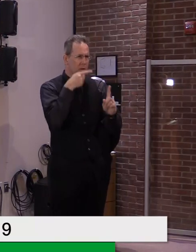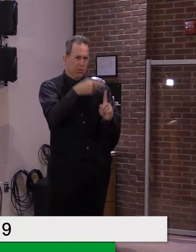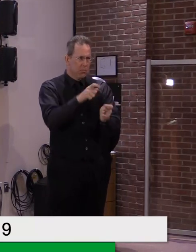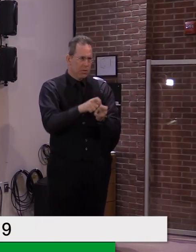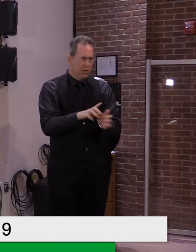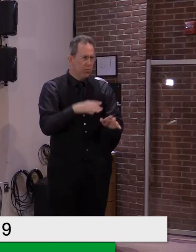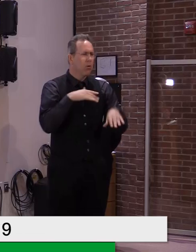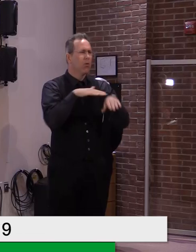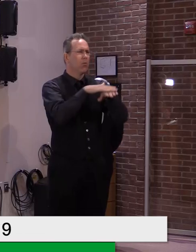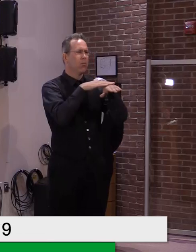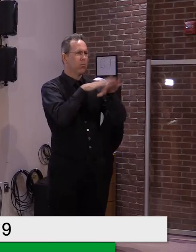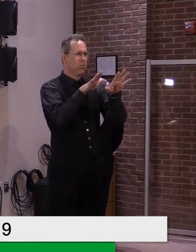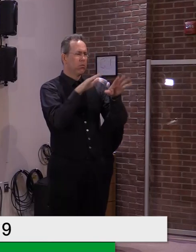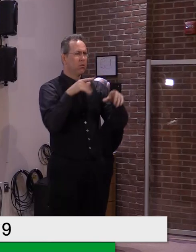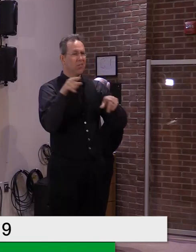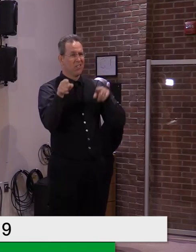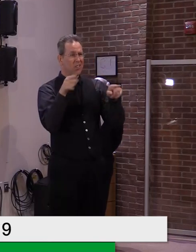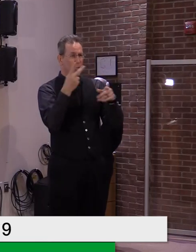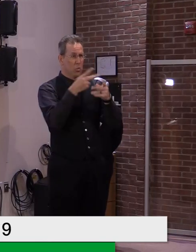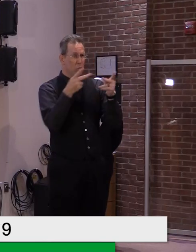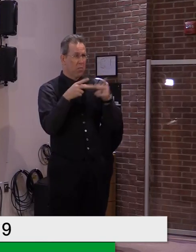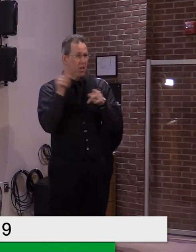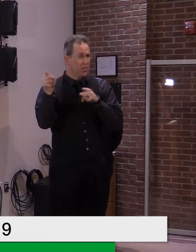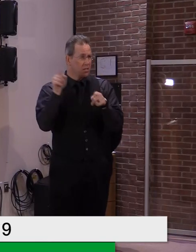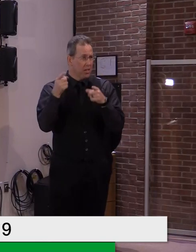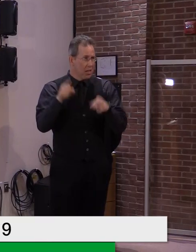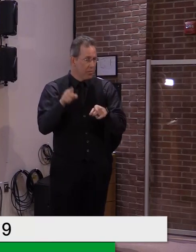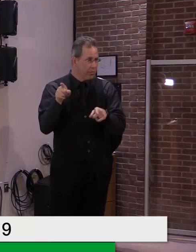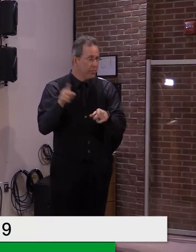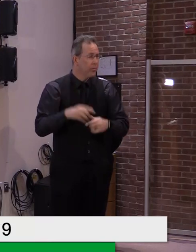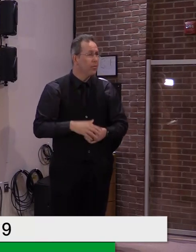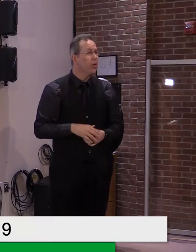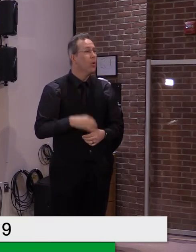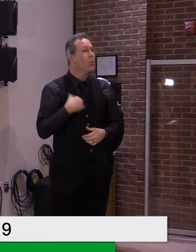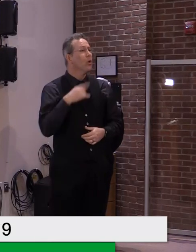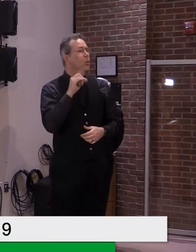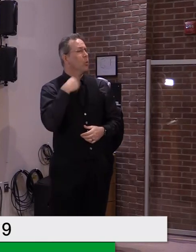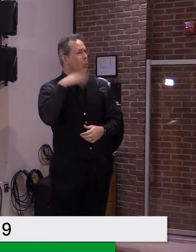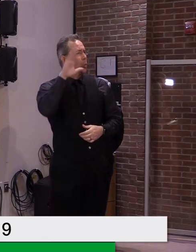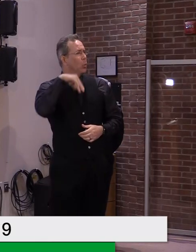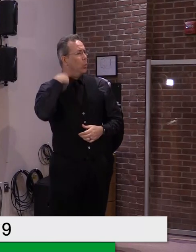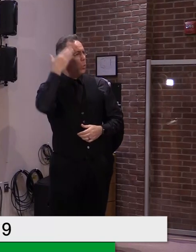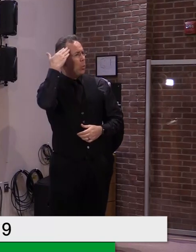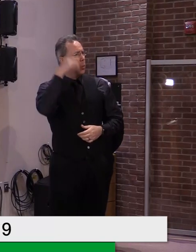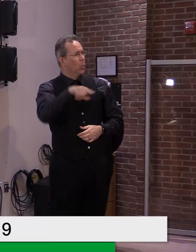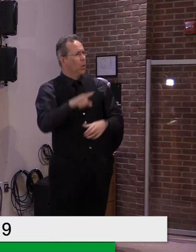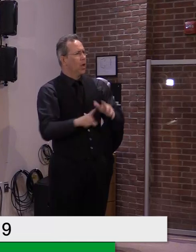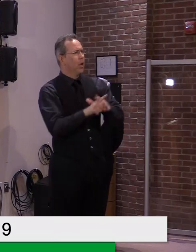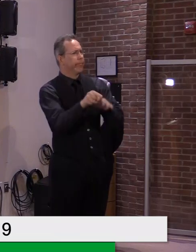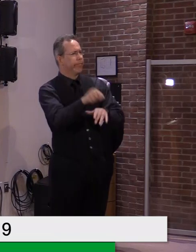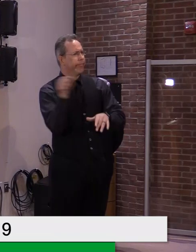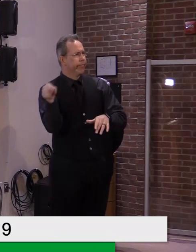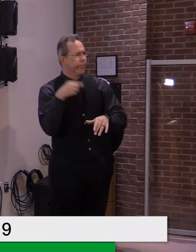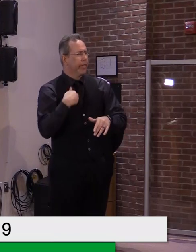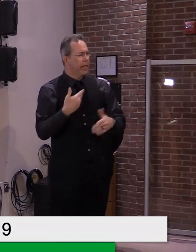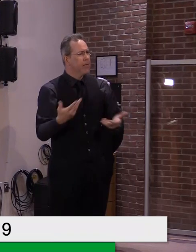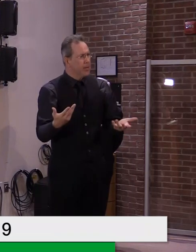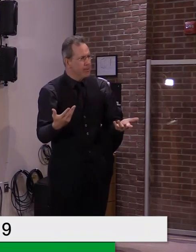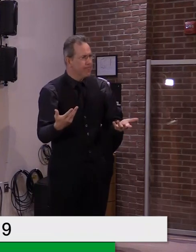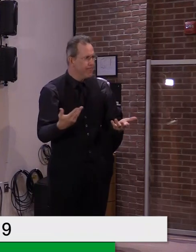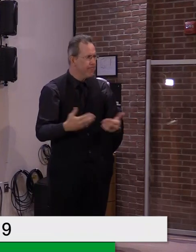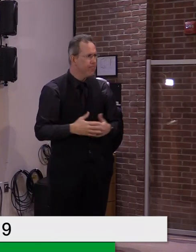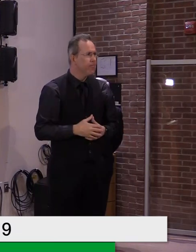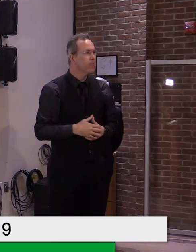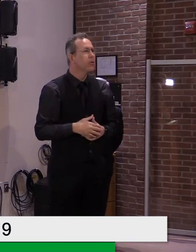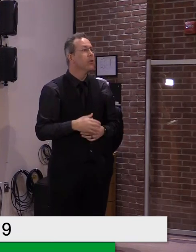now. But we do know that if you take 100